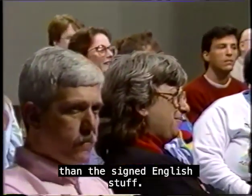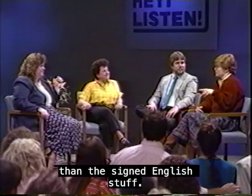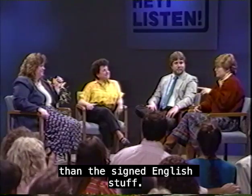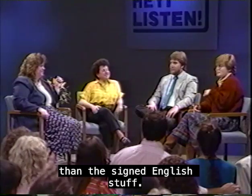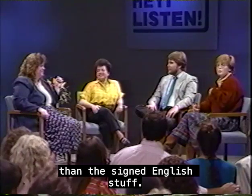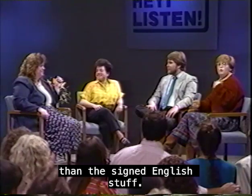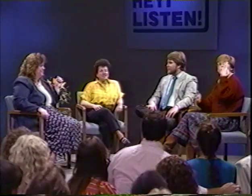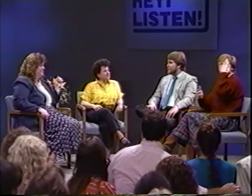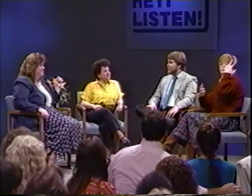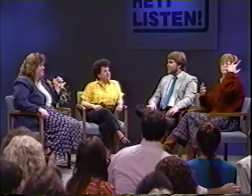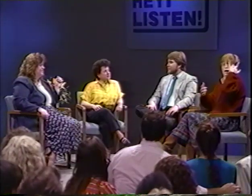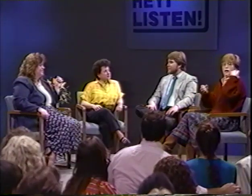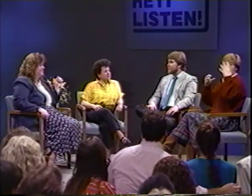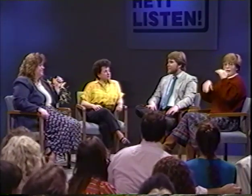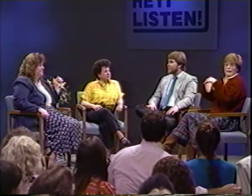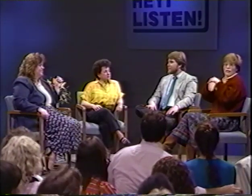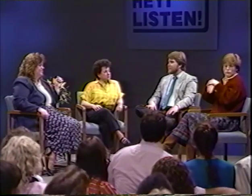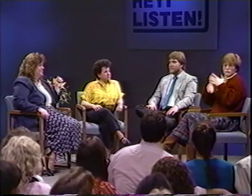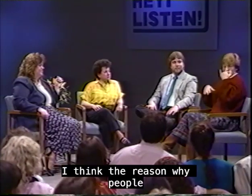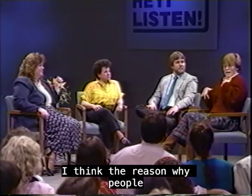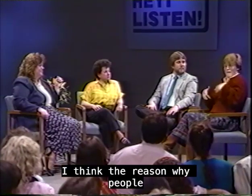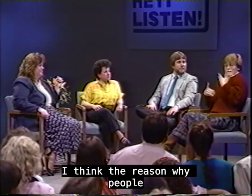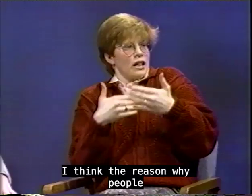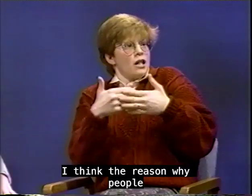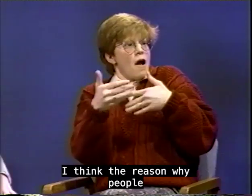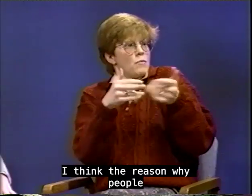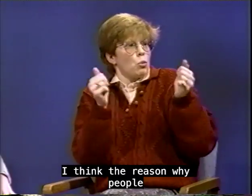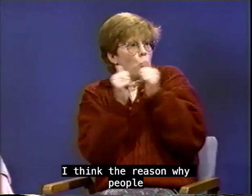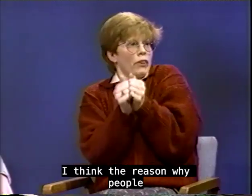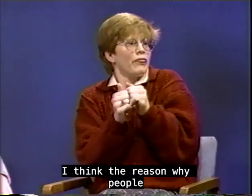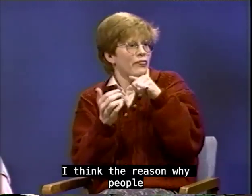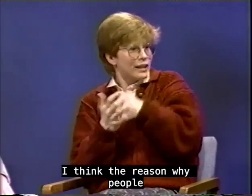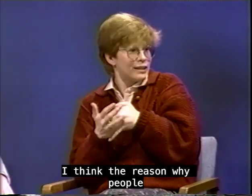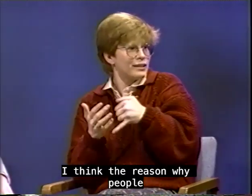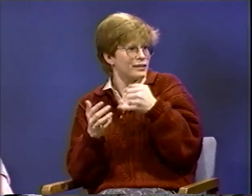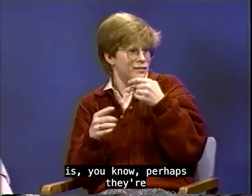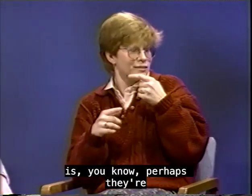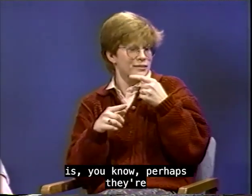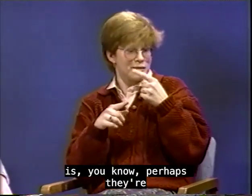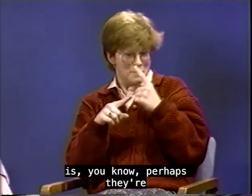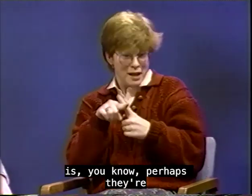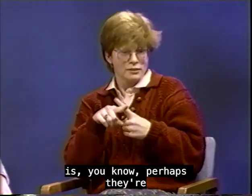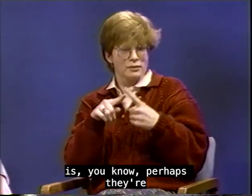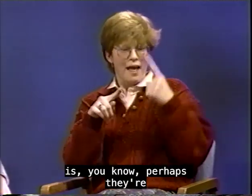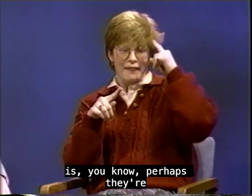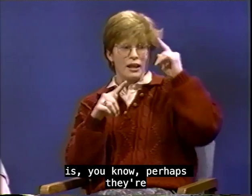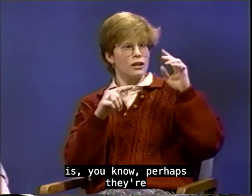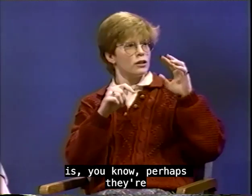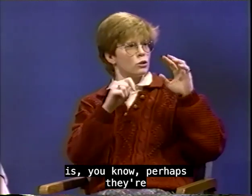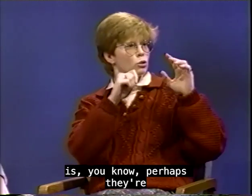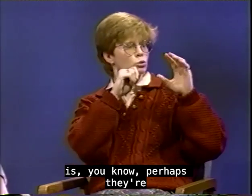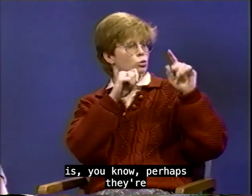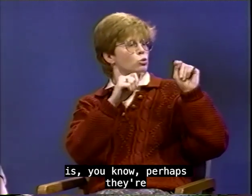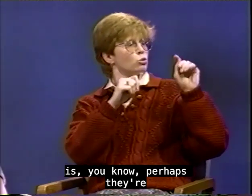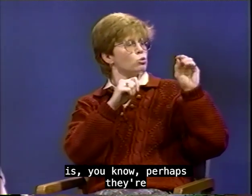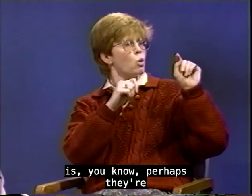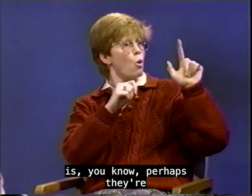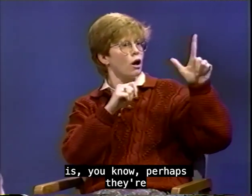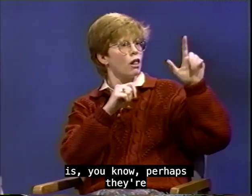English stuff. I think the reason why people gravitate towards English is, perhaps they're more comfortable with it.